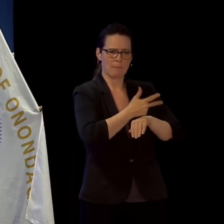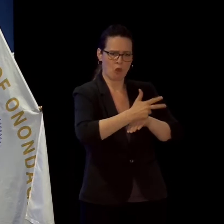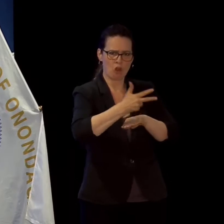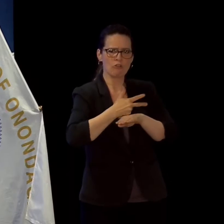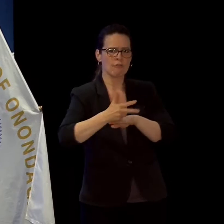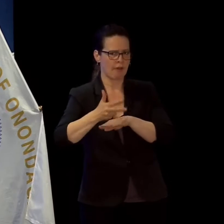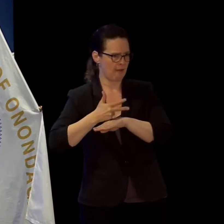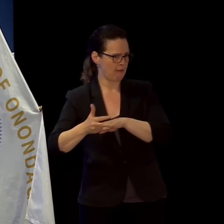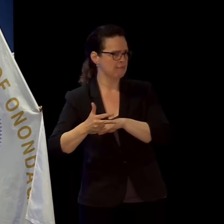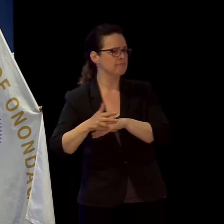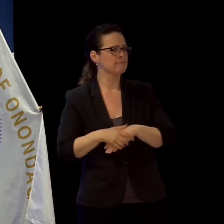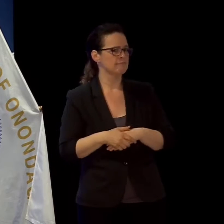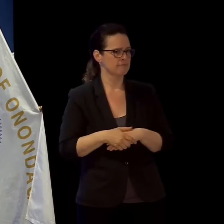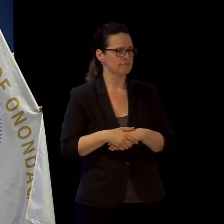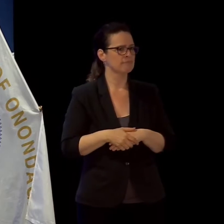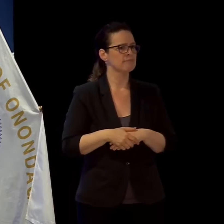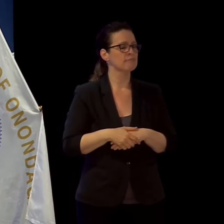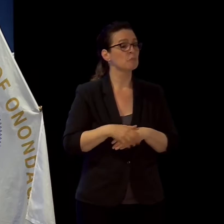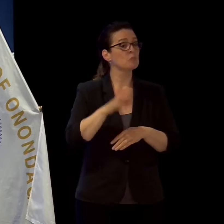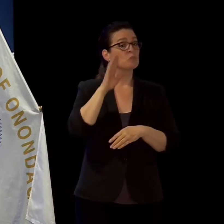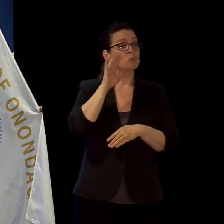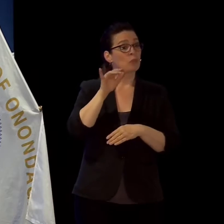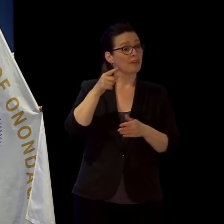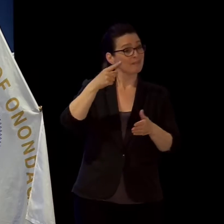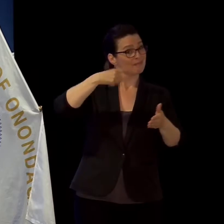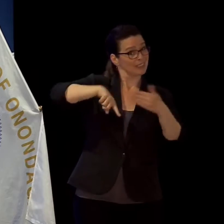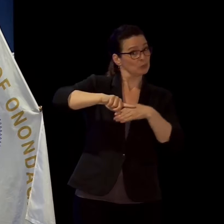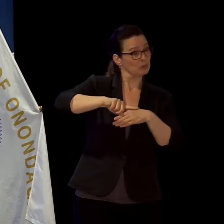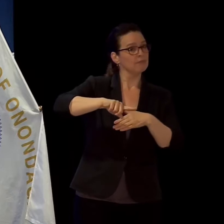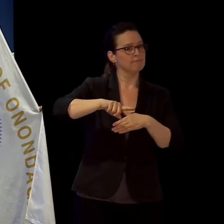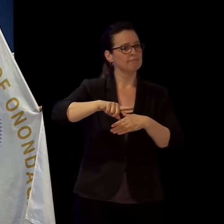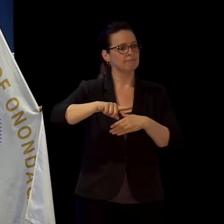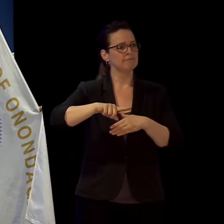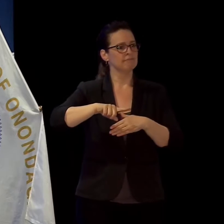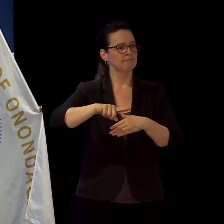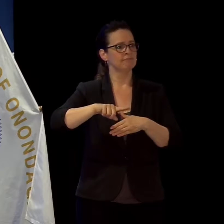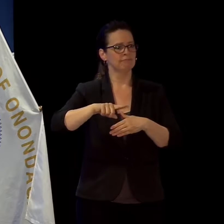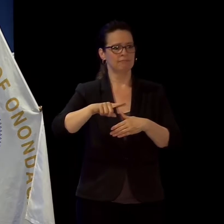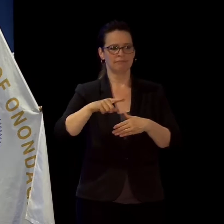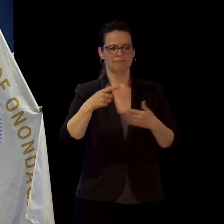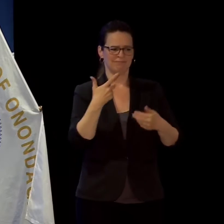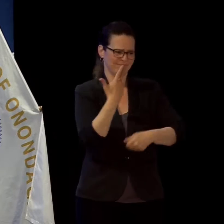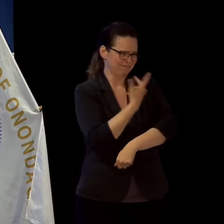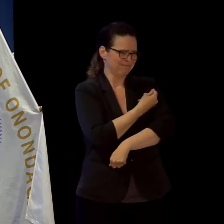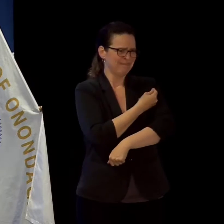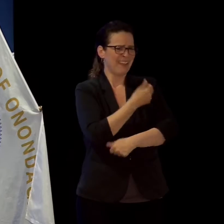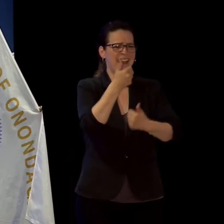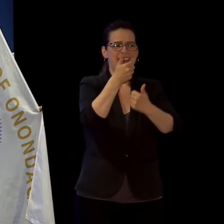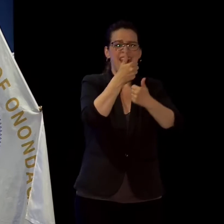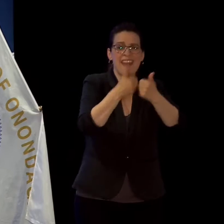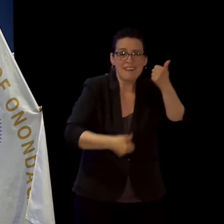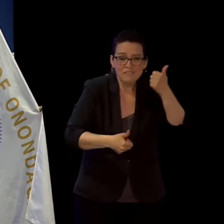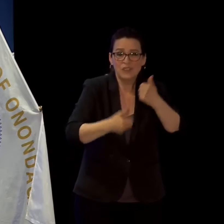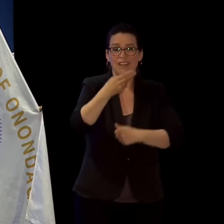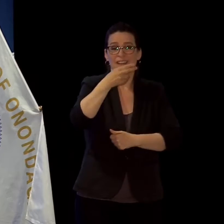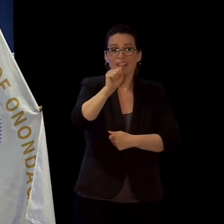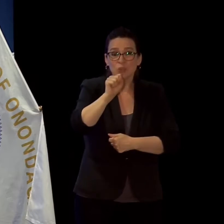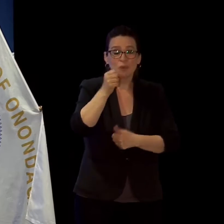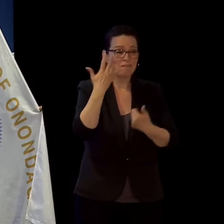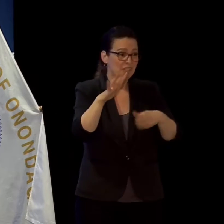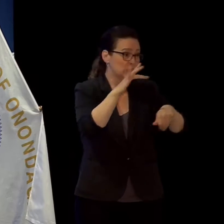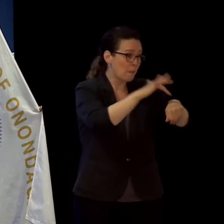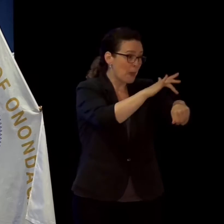vaccinated every high school, public or private, in the county, various days. What we've asked some of them to do is